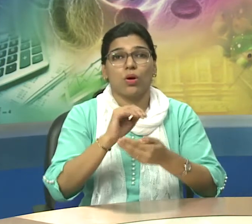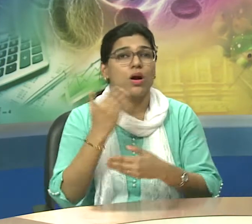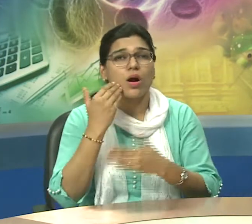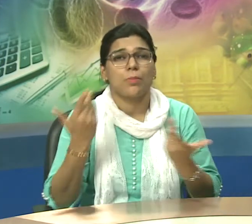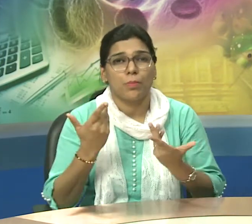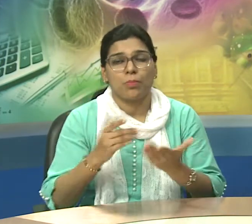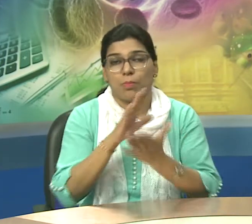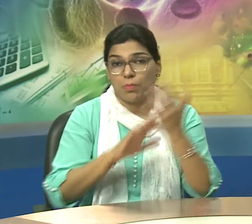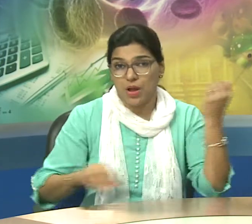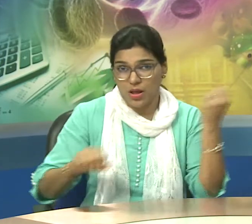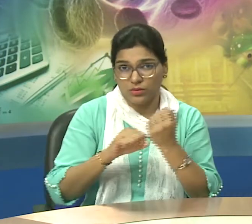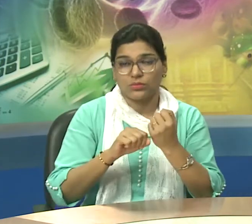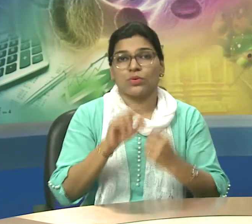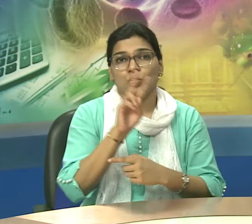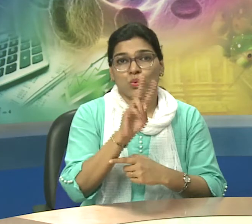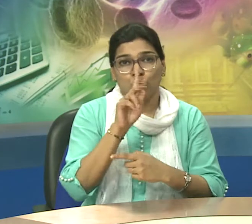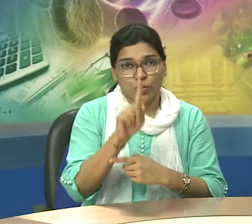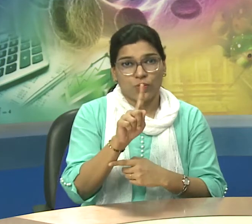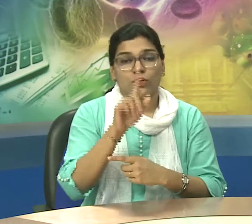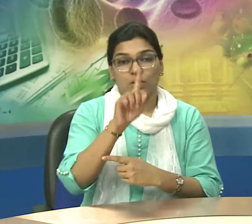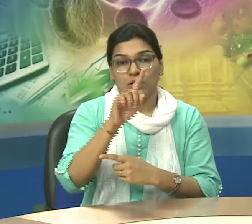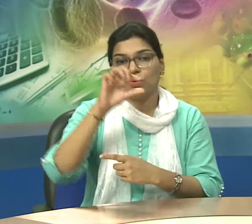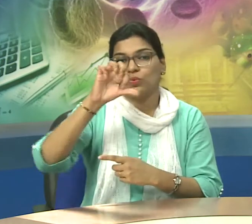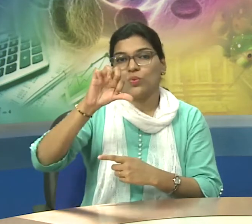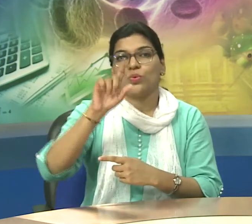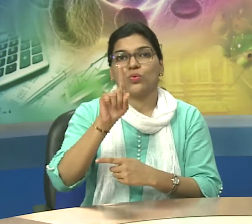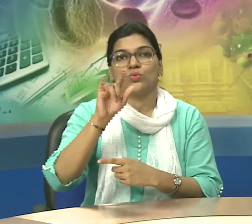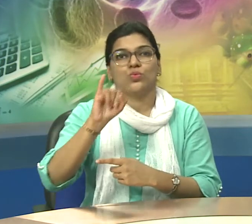Born on March 21,